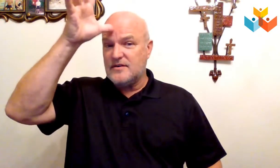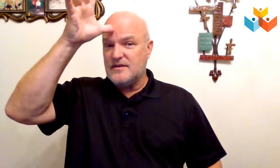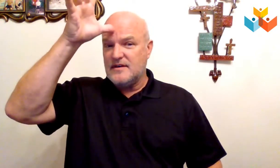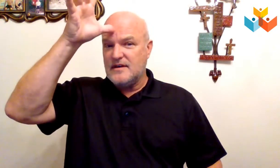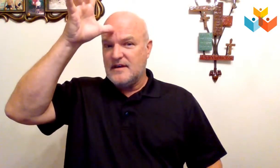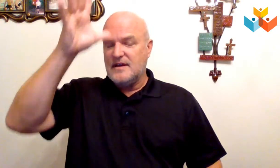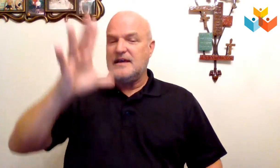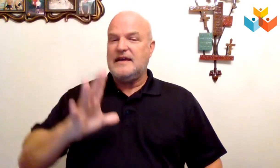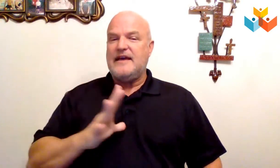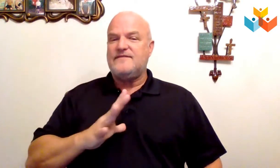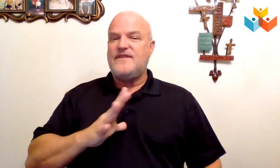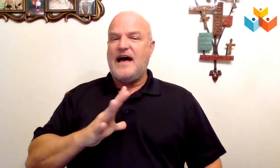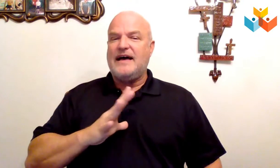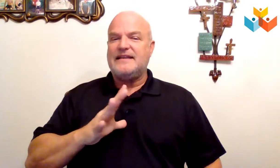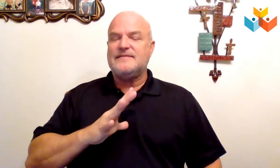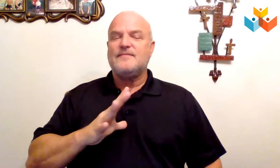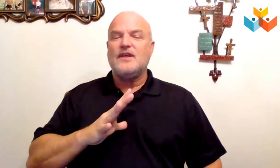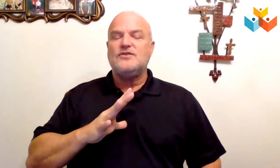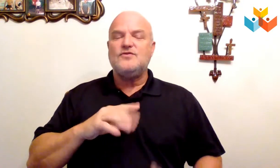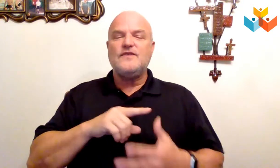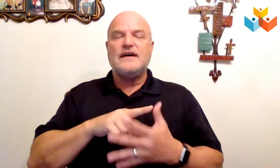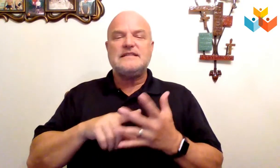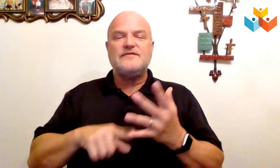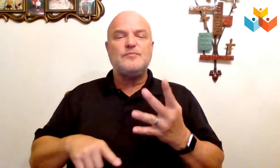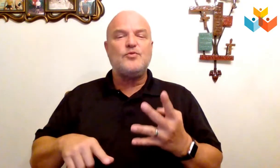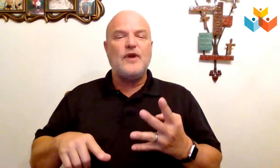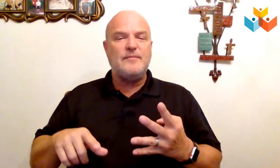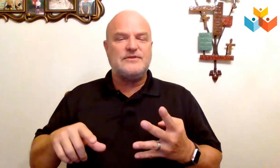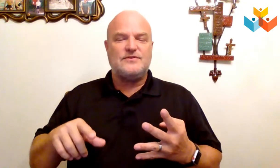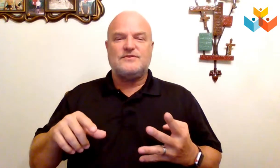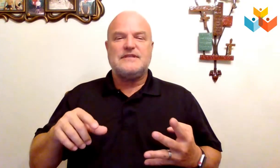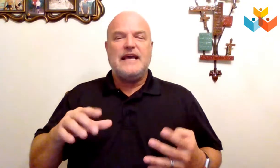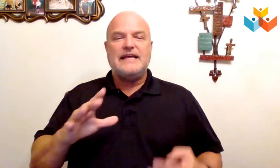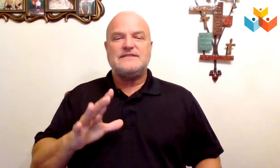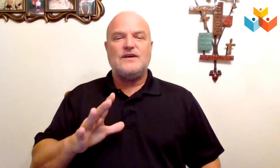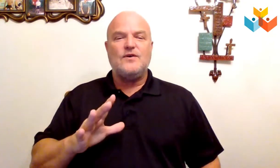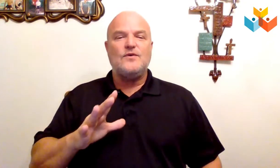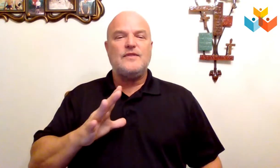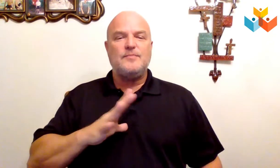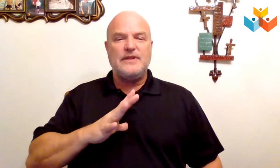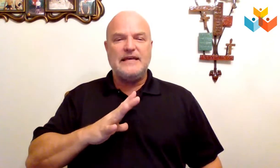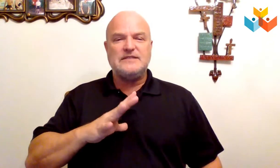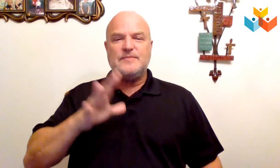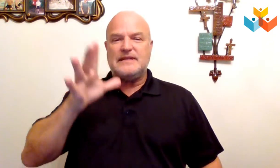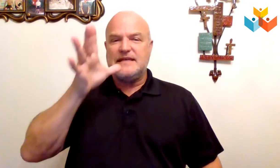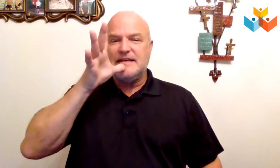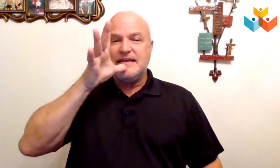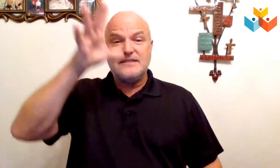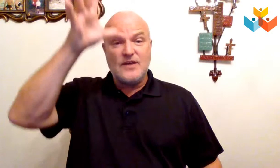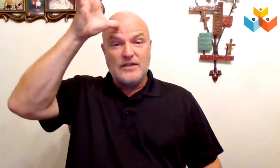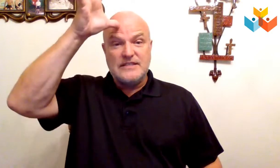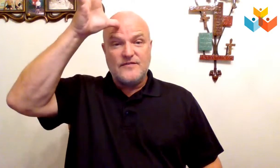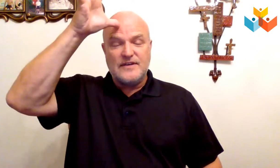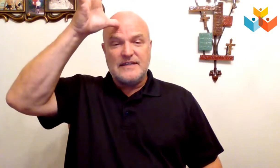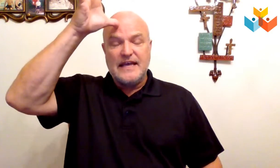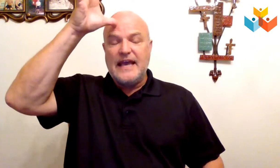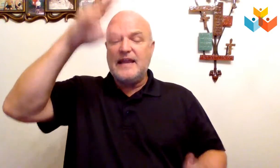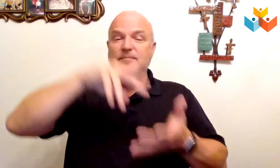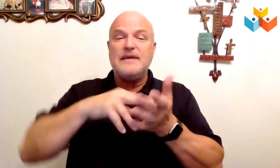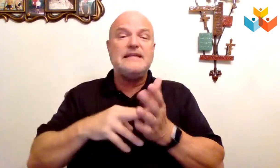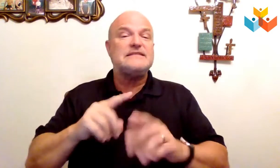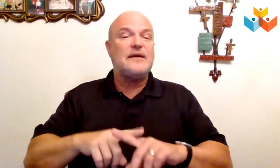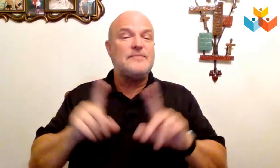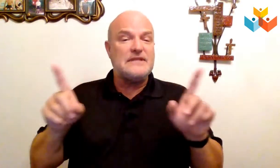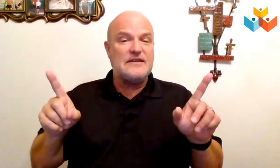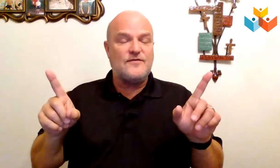mother, father, fine. You've got different parameters, and so the placement is